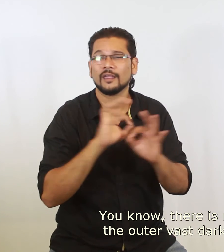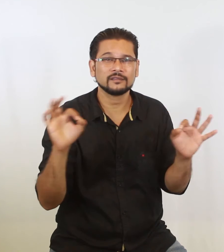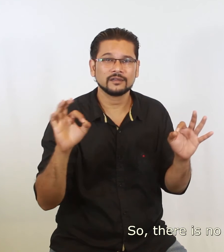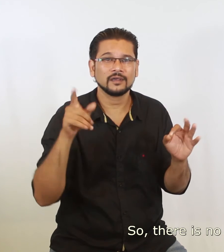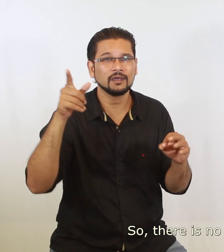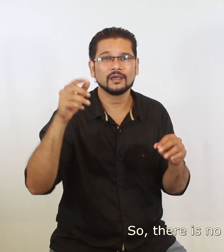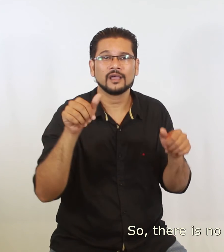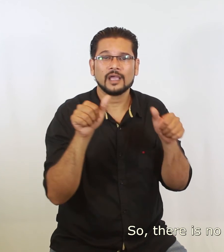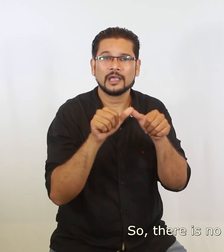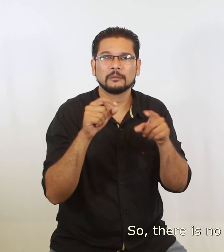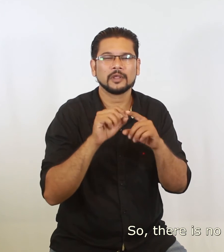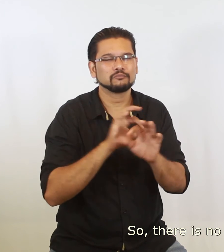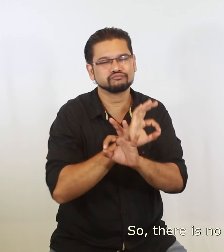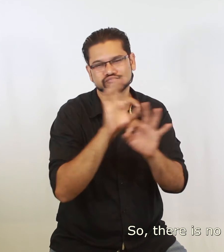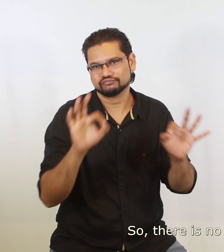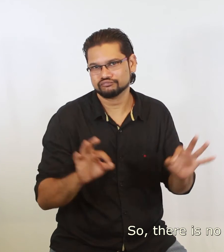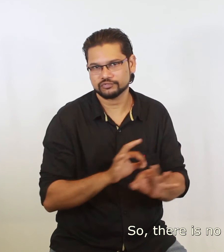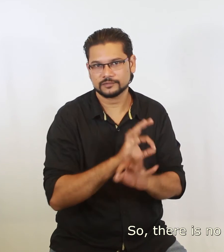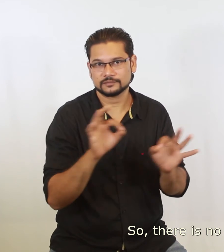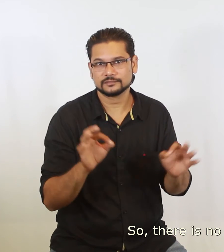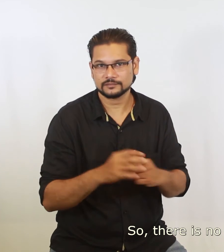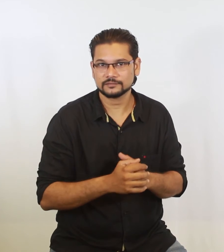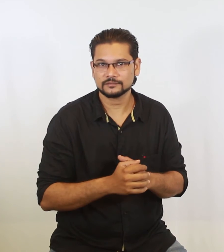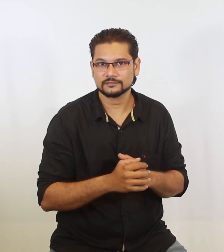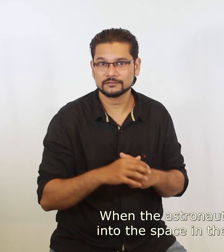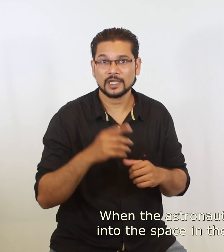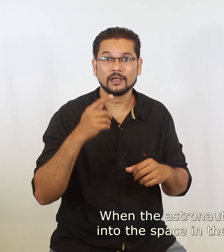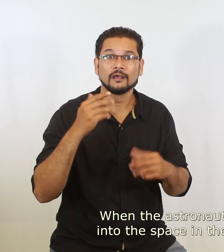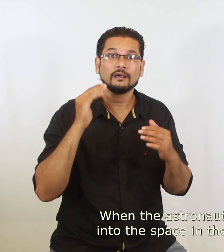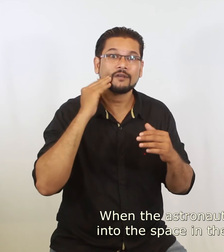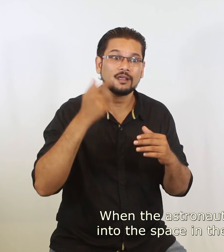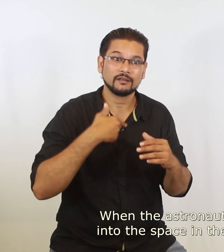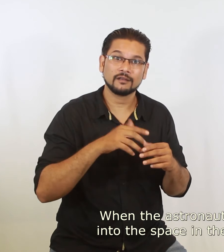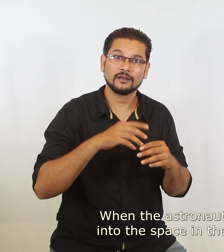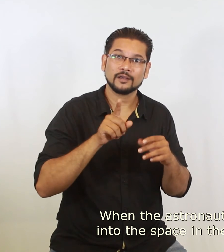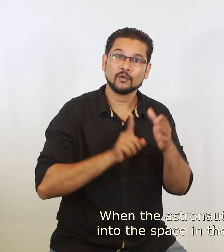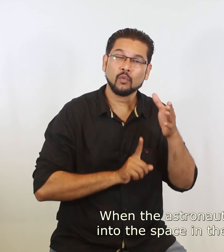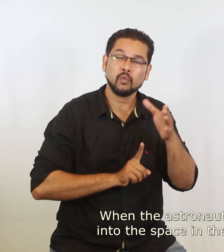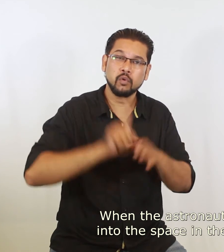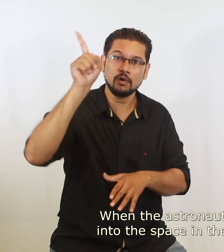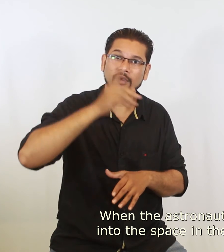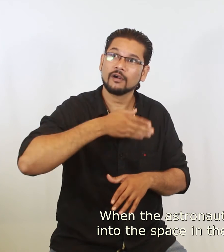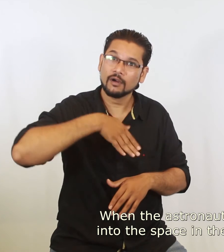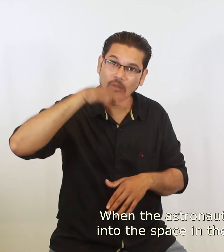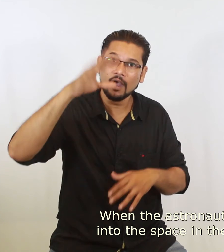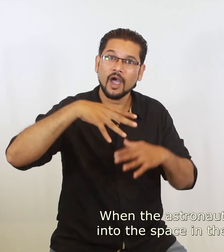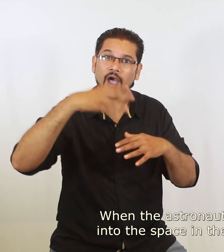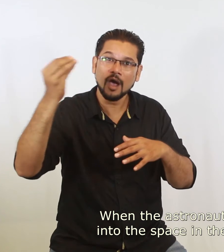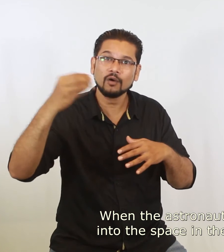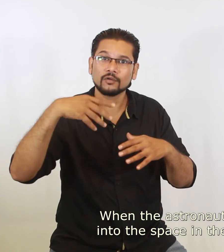So, there is no AP. when the astronauts travel into space in the